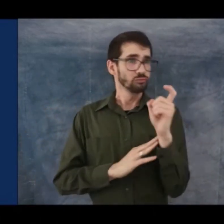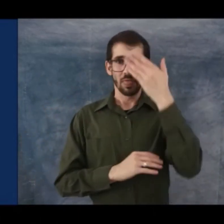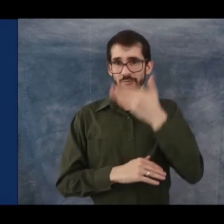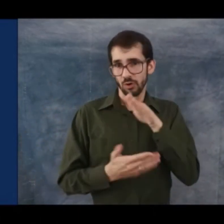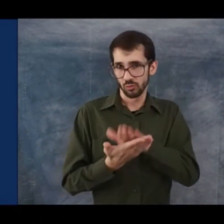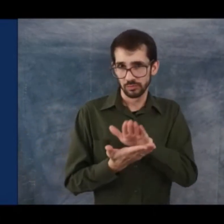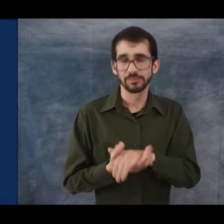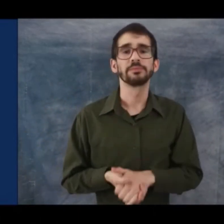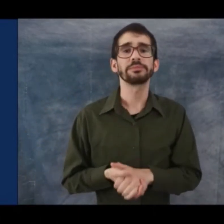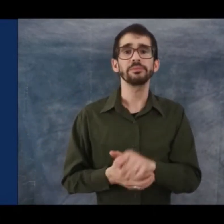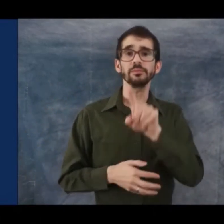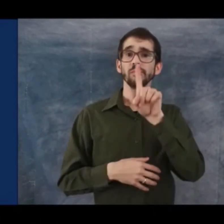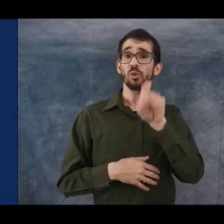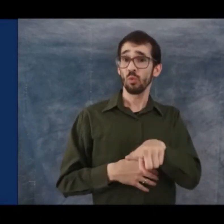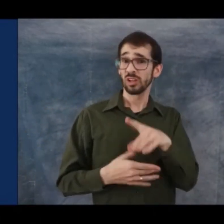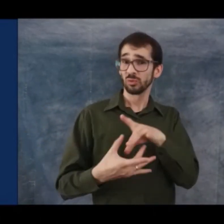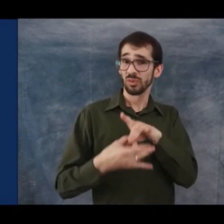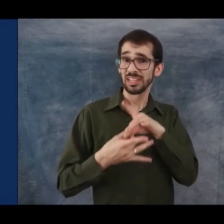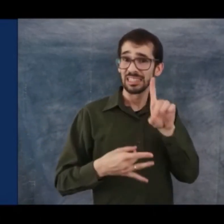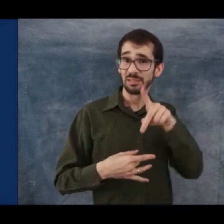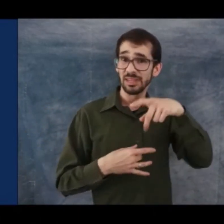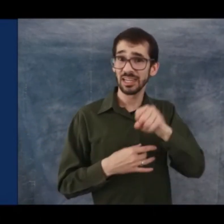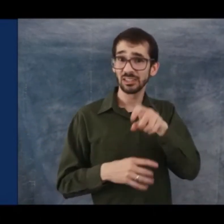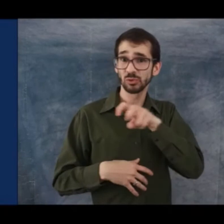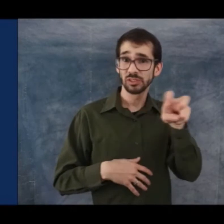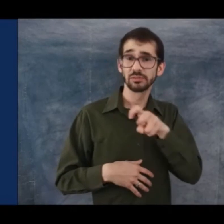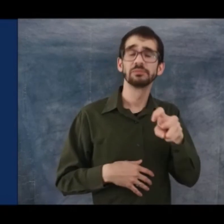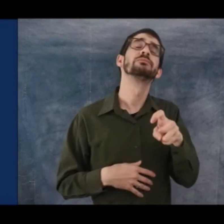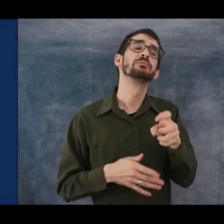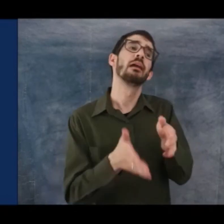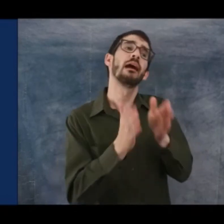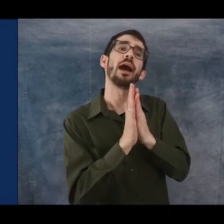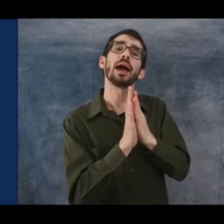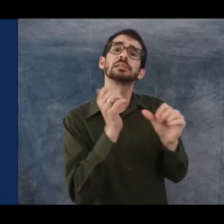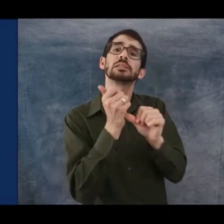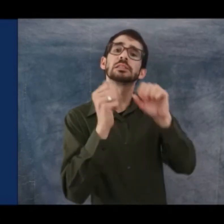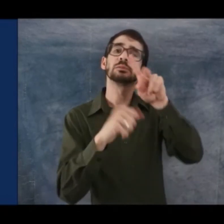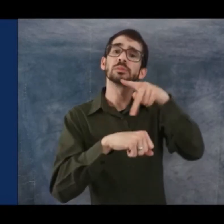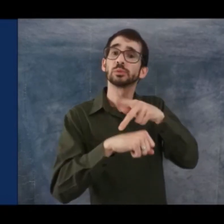Questions regarding DPS transportation should be directed to Assistant Principal Cardoza.